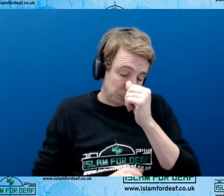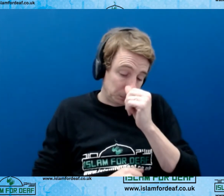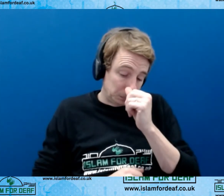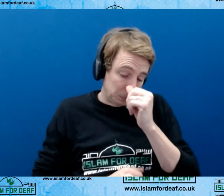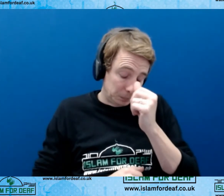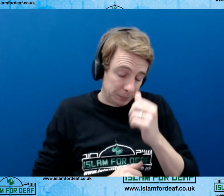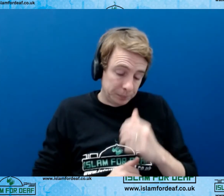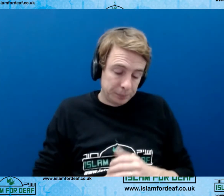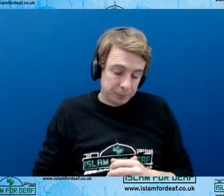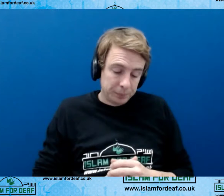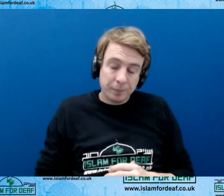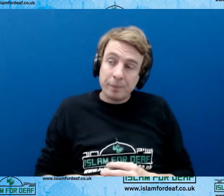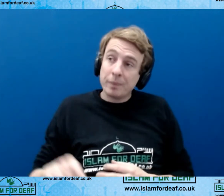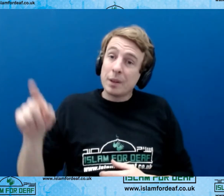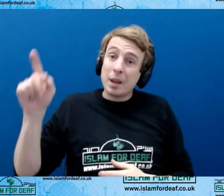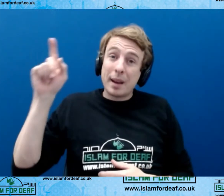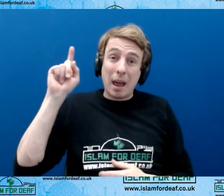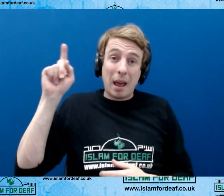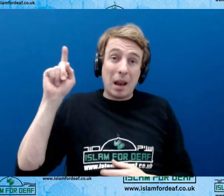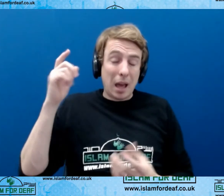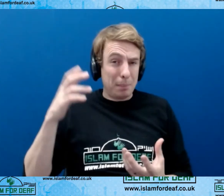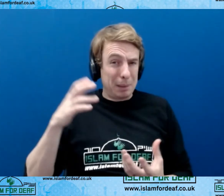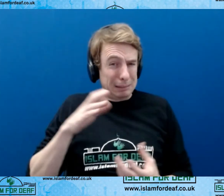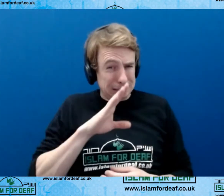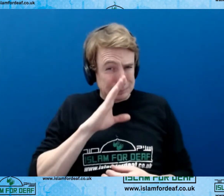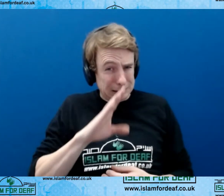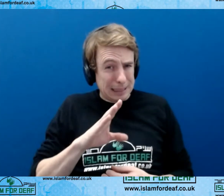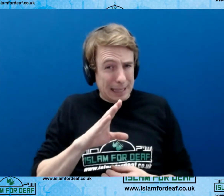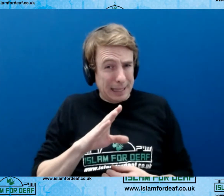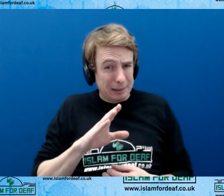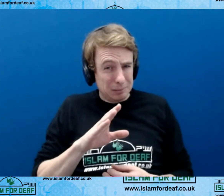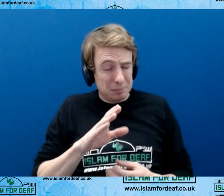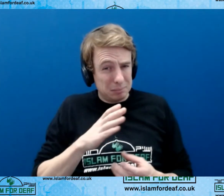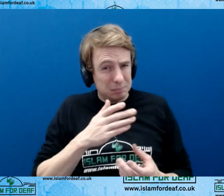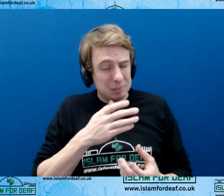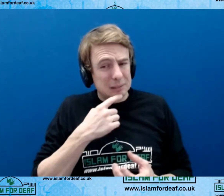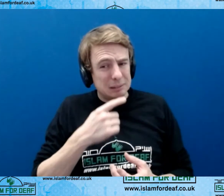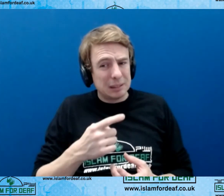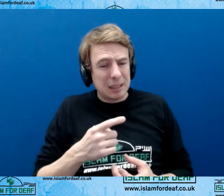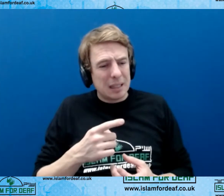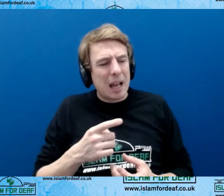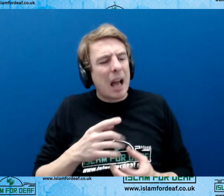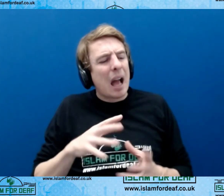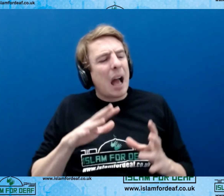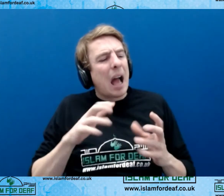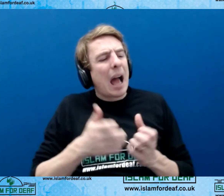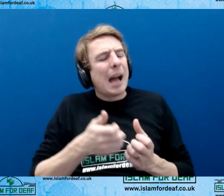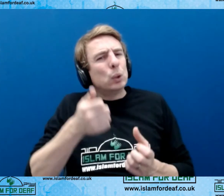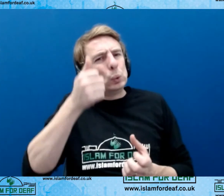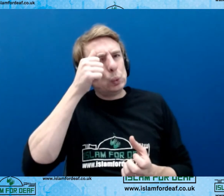fire even more serious, and He asks the question, and what will make you know what the crushing fire is?